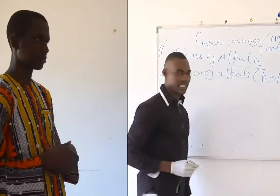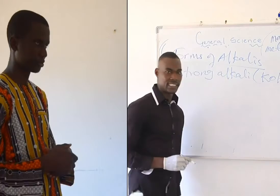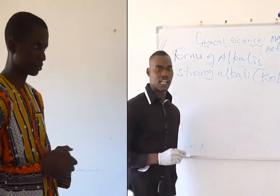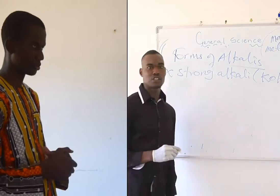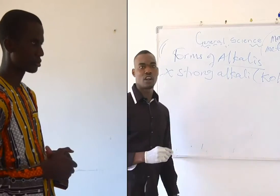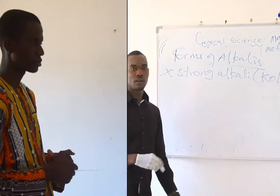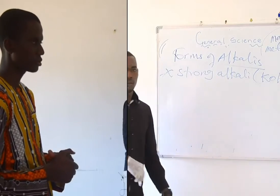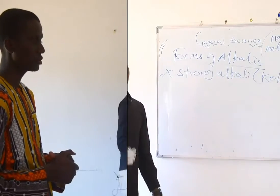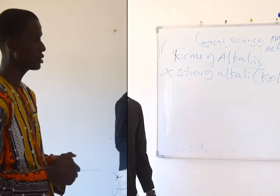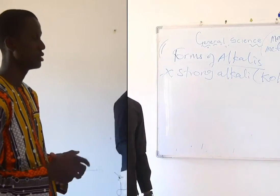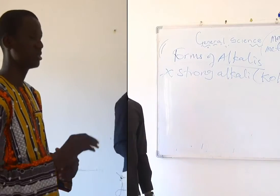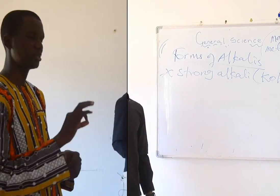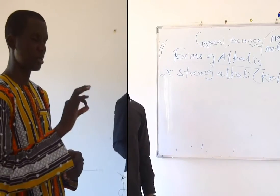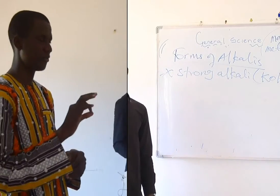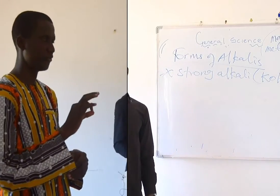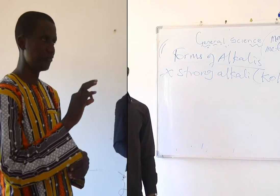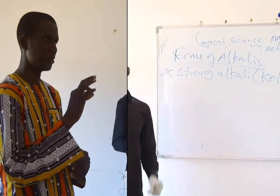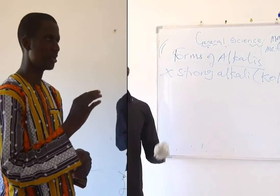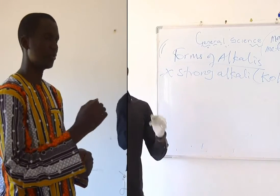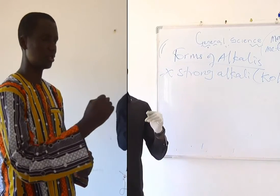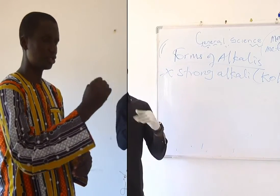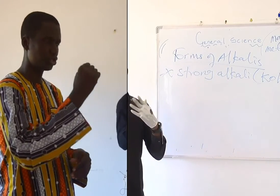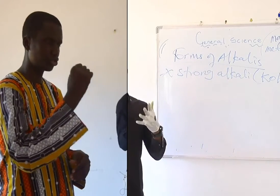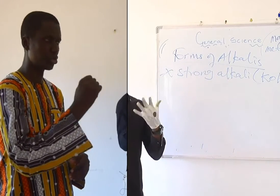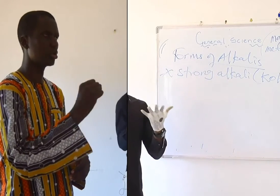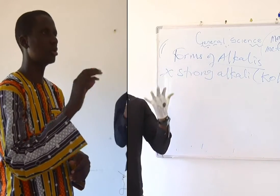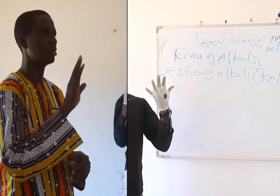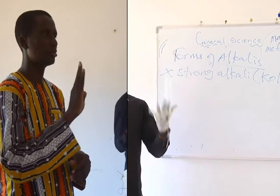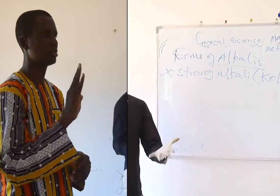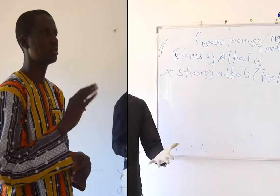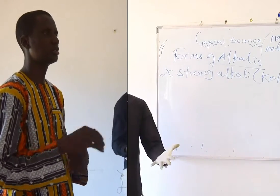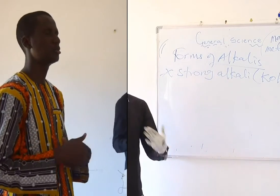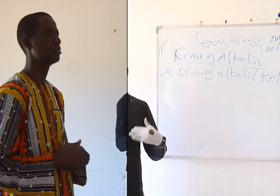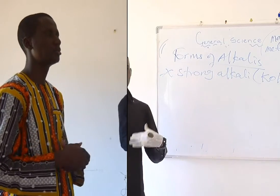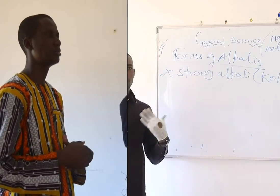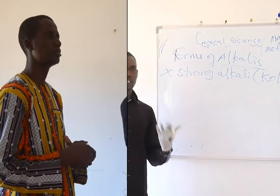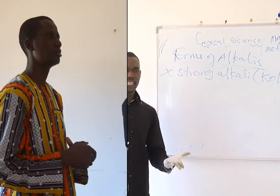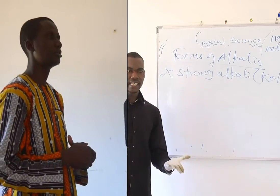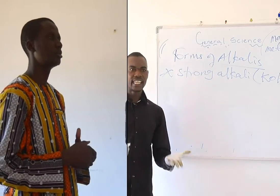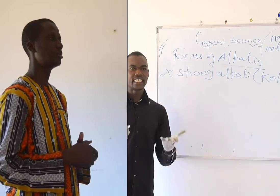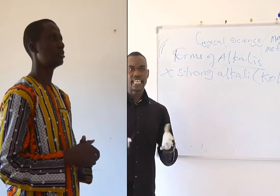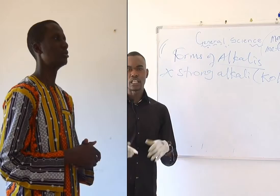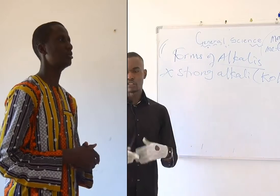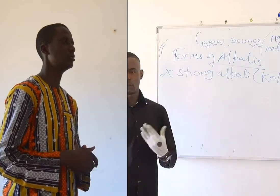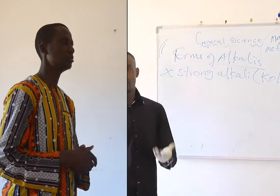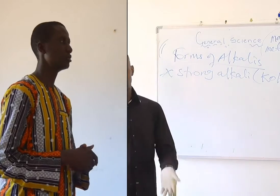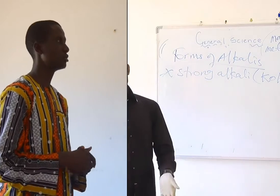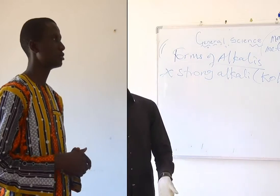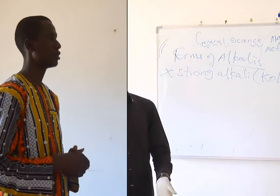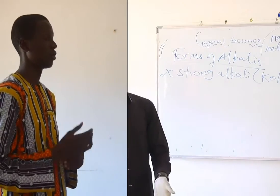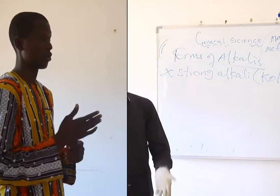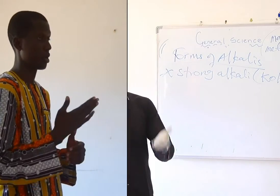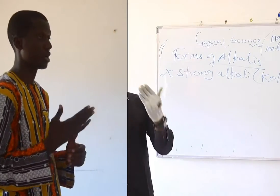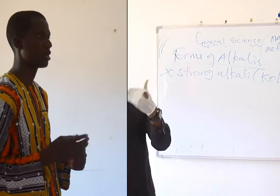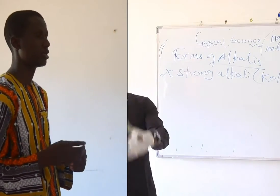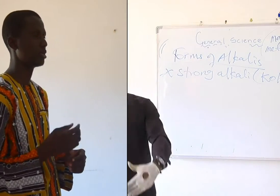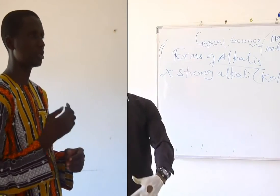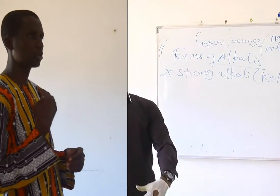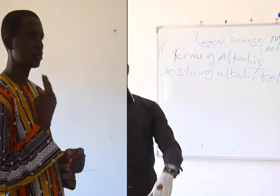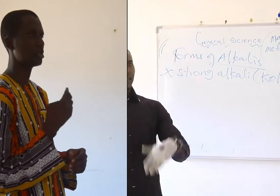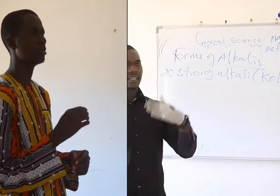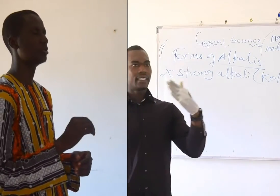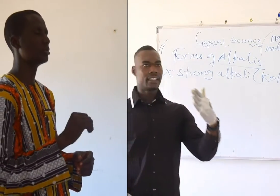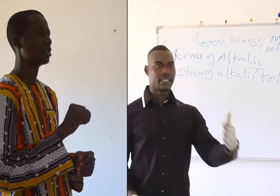hydroxide. These are strong bases. And what are some of the reasons why we say they are strong bases? Is